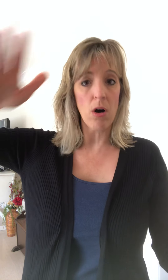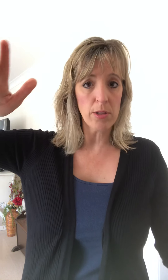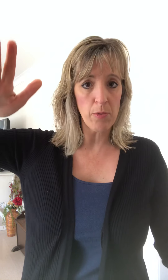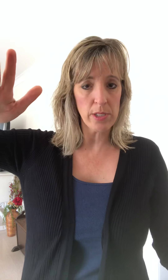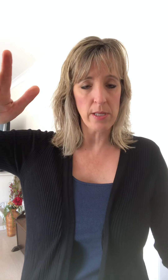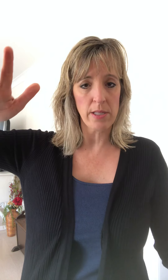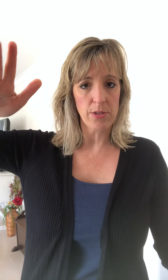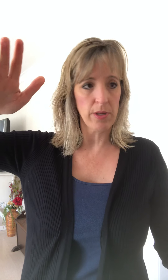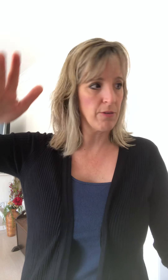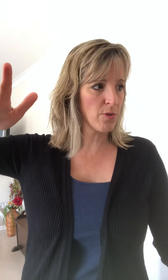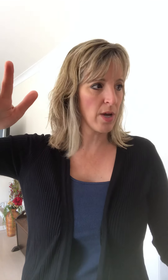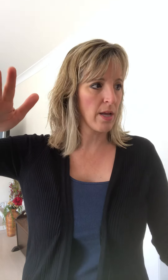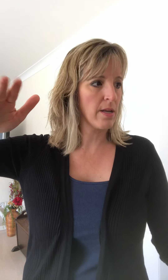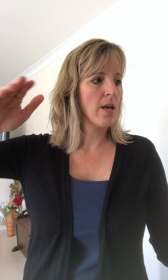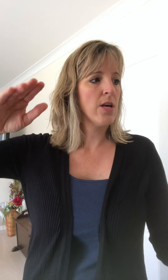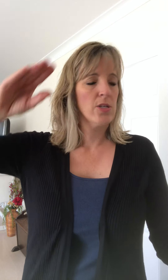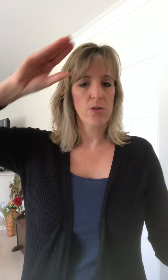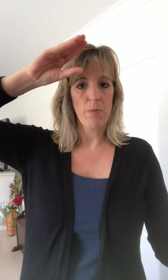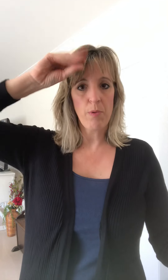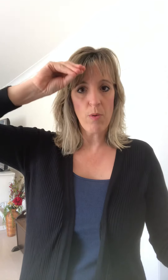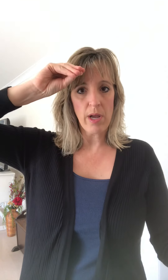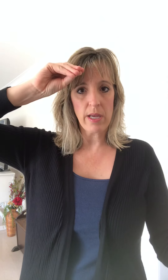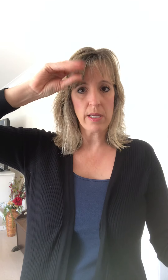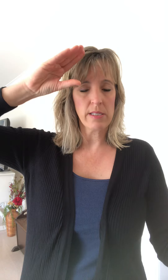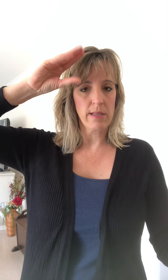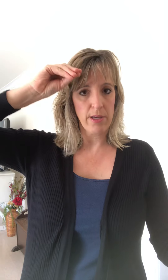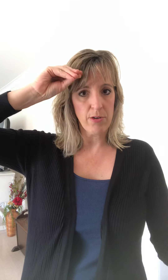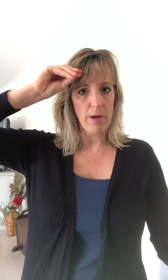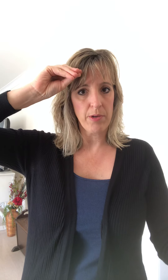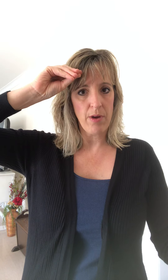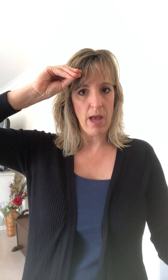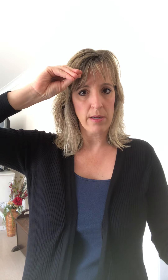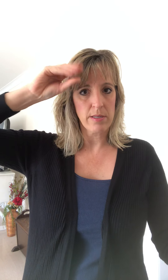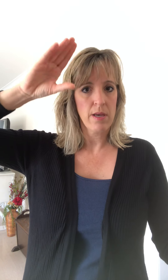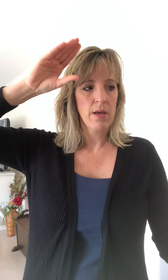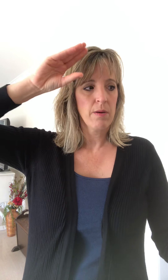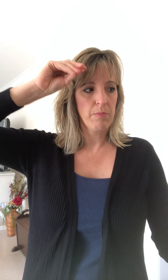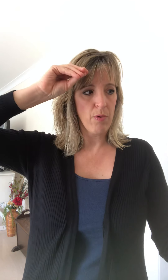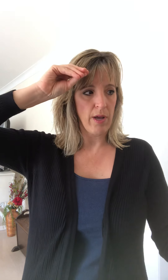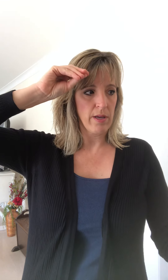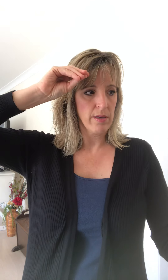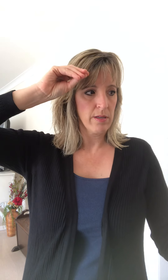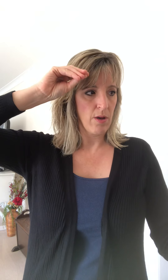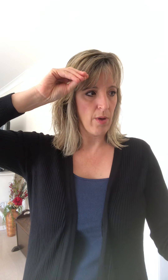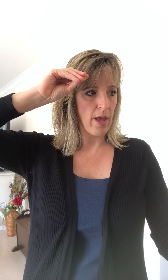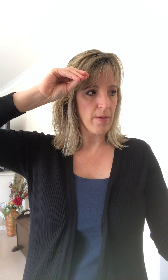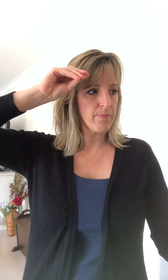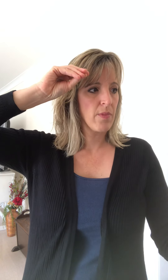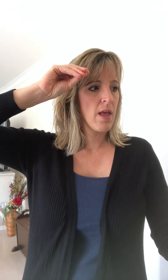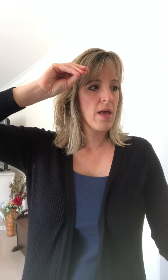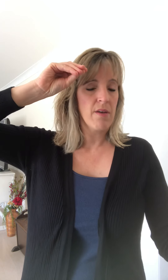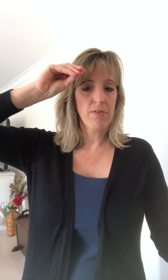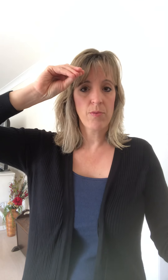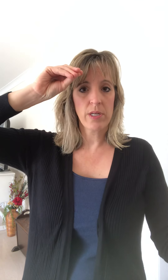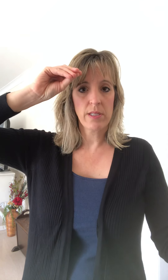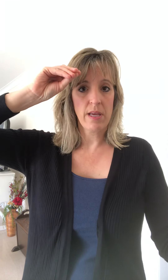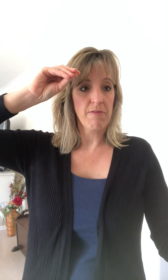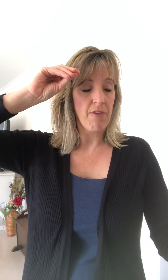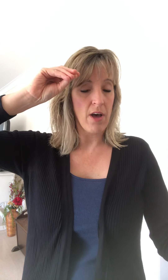the boy signs are at the forehead. So boy is like you're grabbing your hat. Boy, okay? If you want it, then father